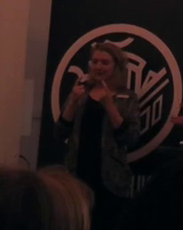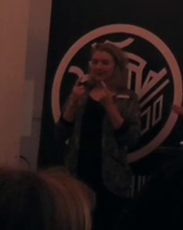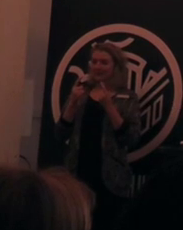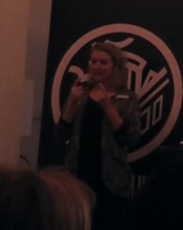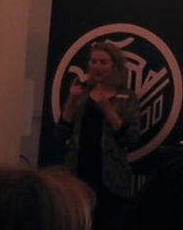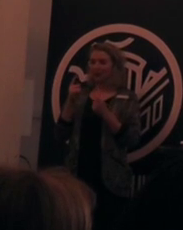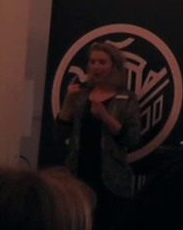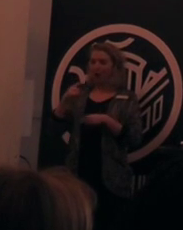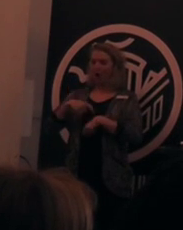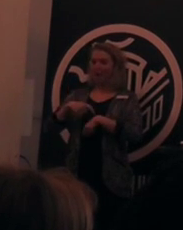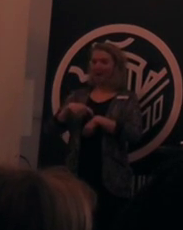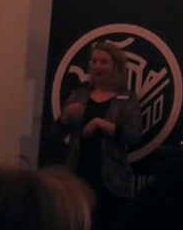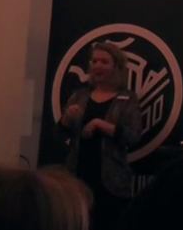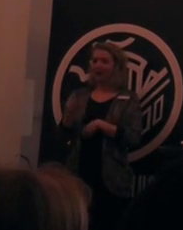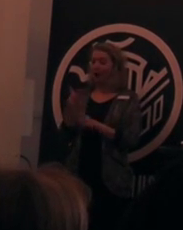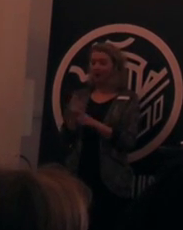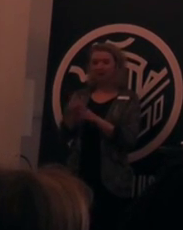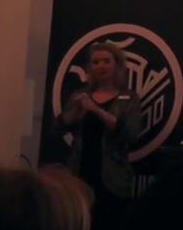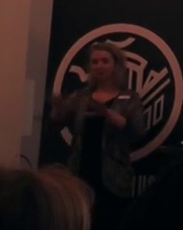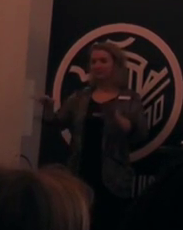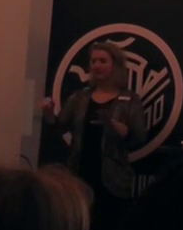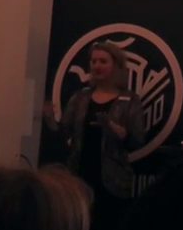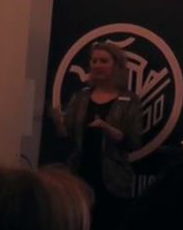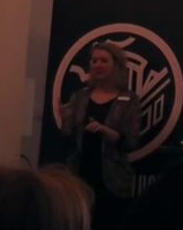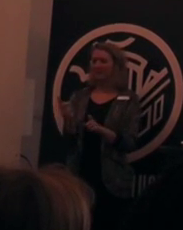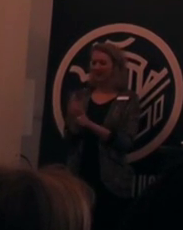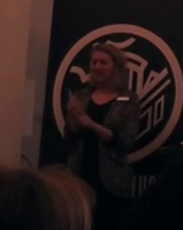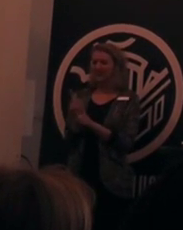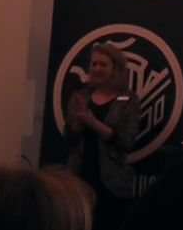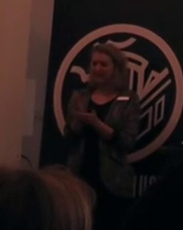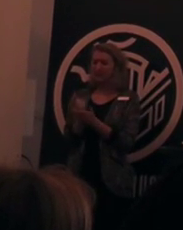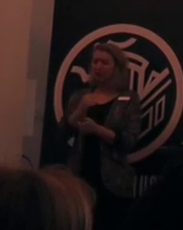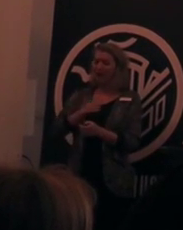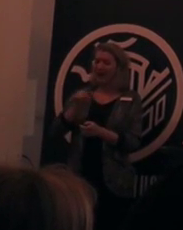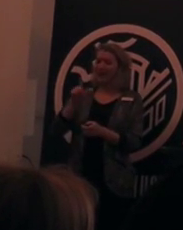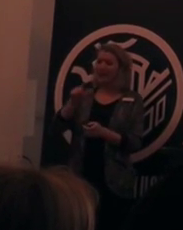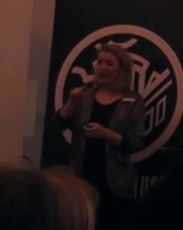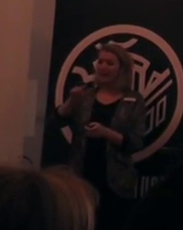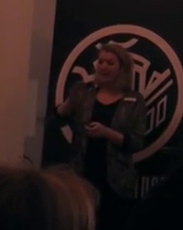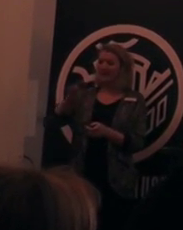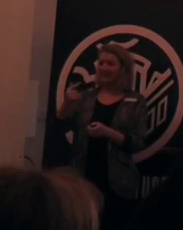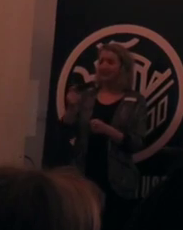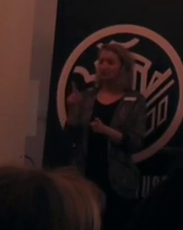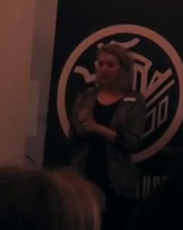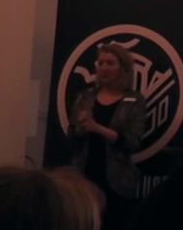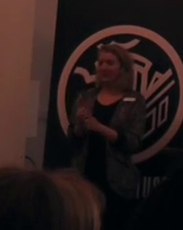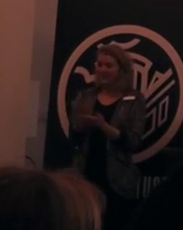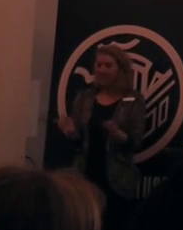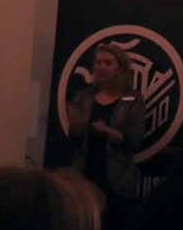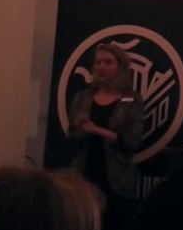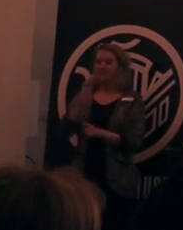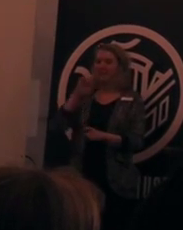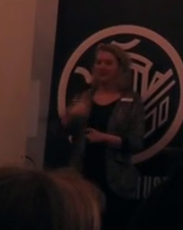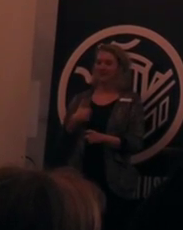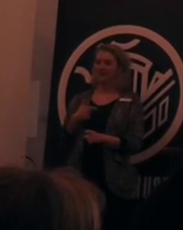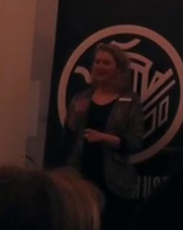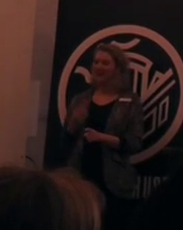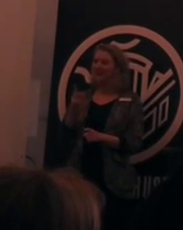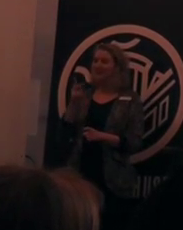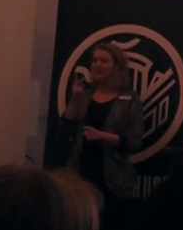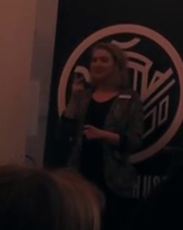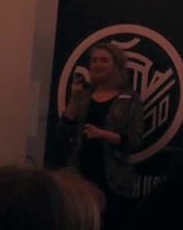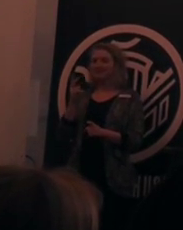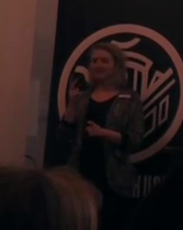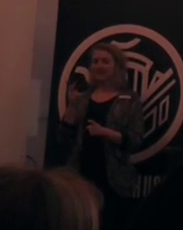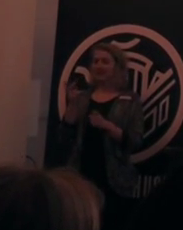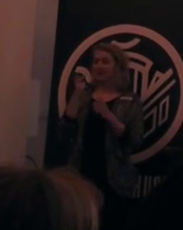got shown on TV as well, and it humanizes LGBT people. That visibility is so important.